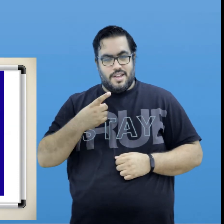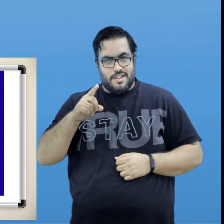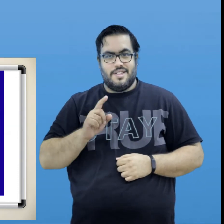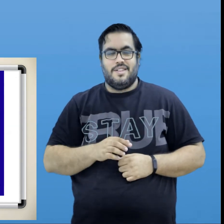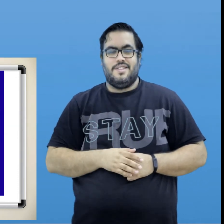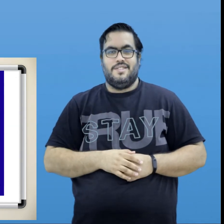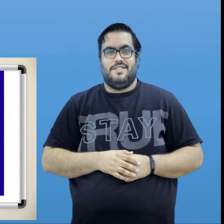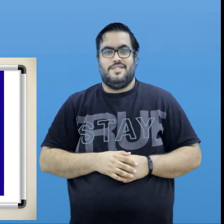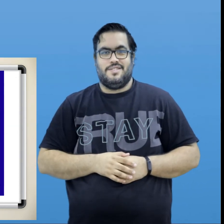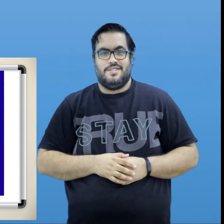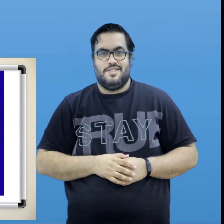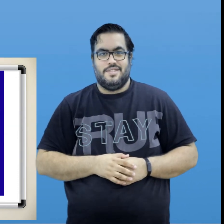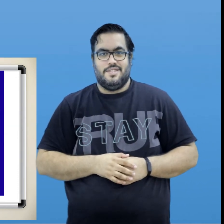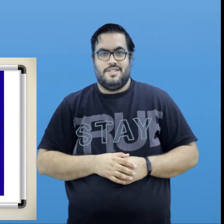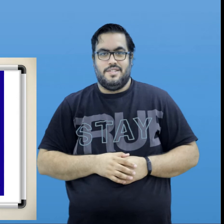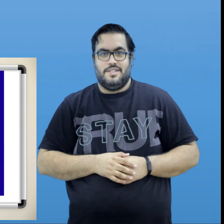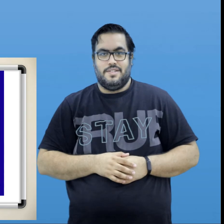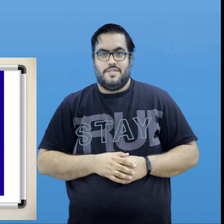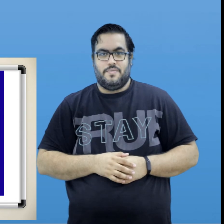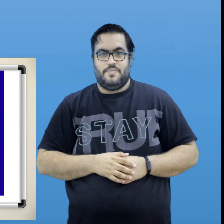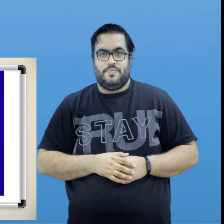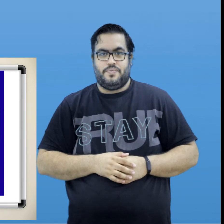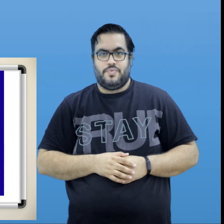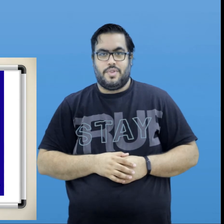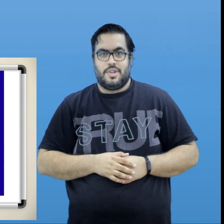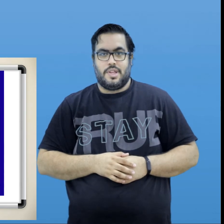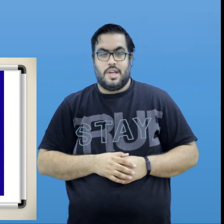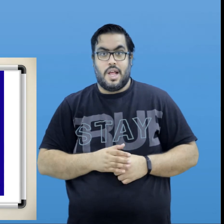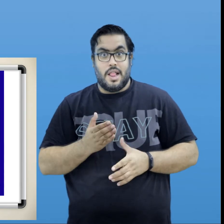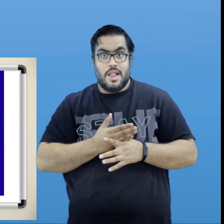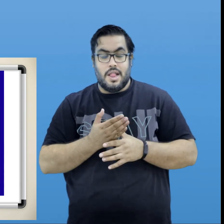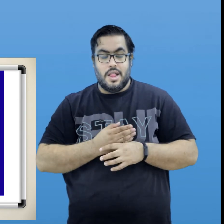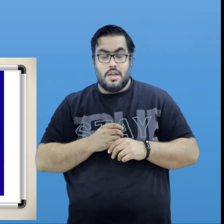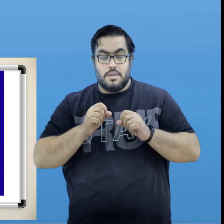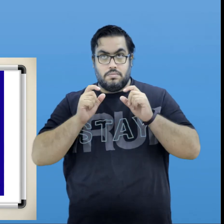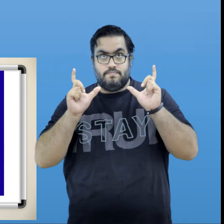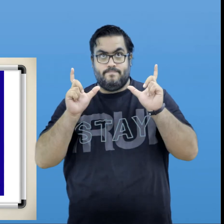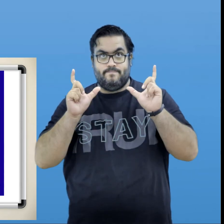Caffeine. Excellent job. Caffeine in coffee keeps us awake at night.